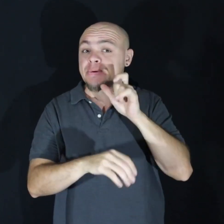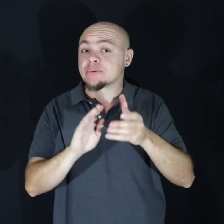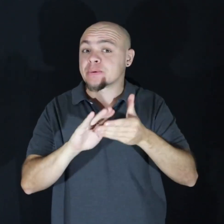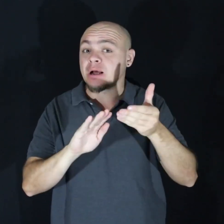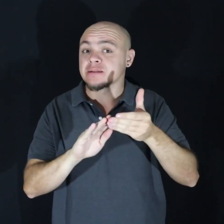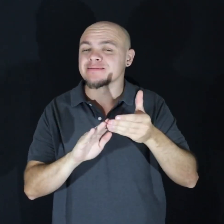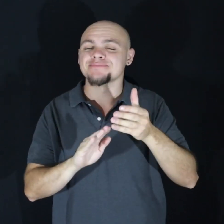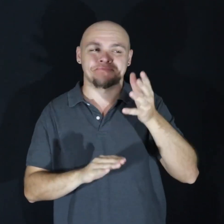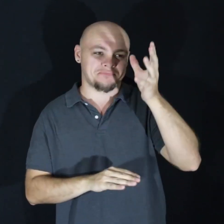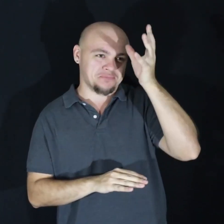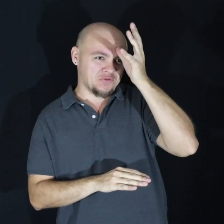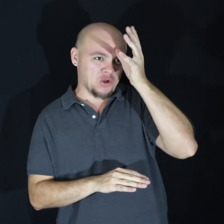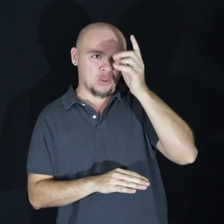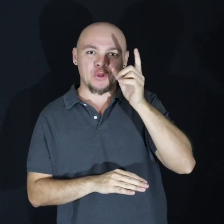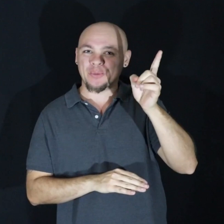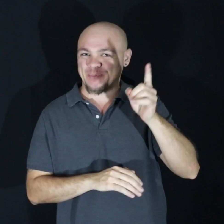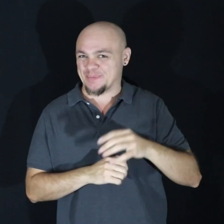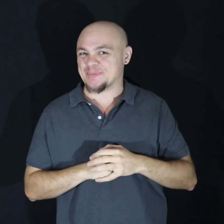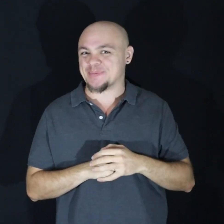My father.